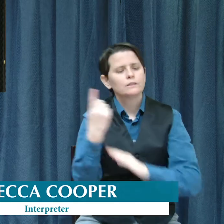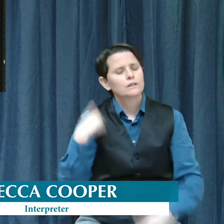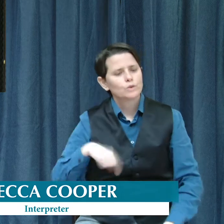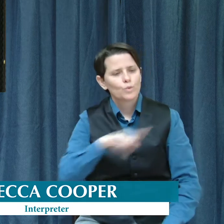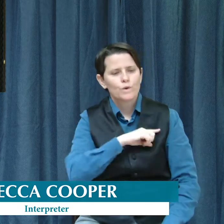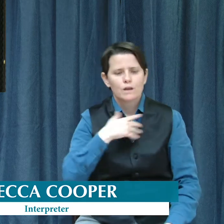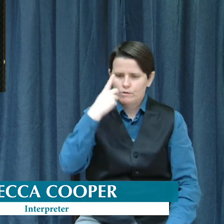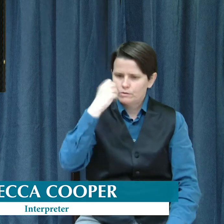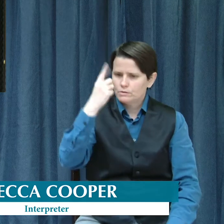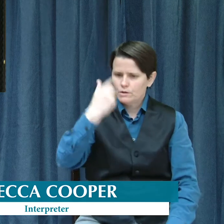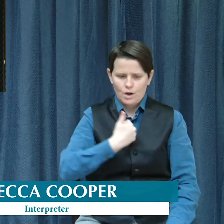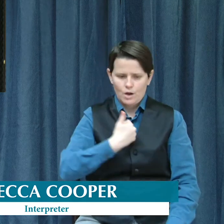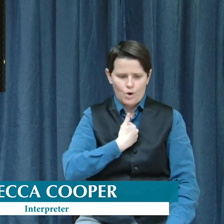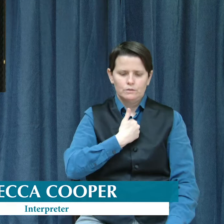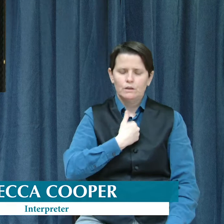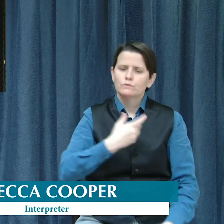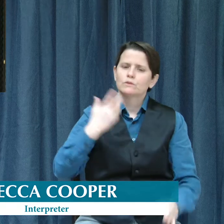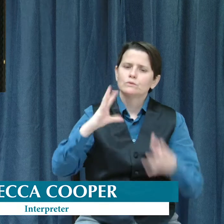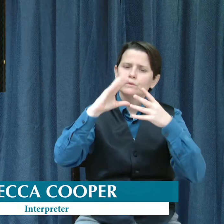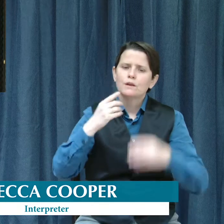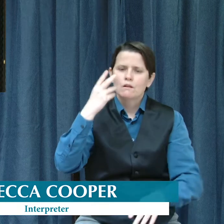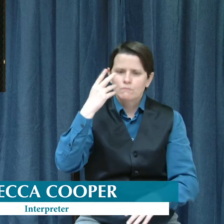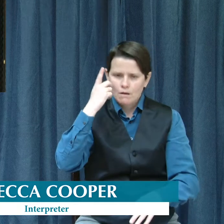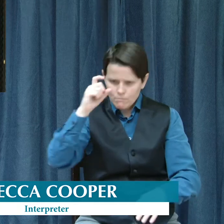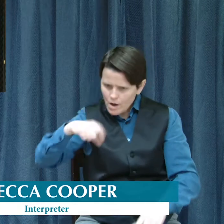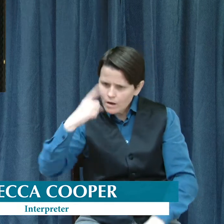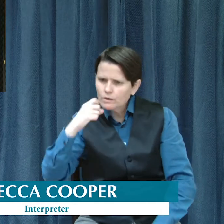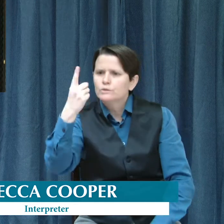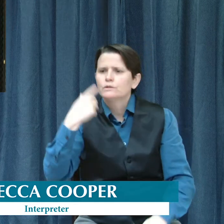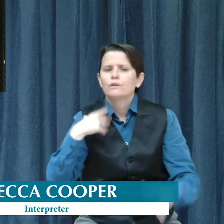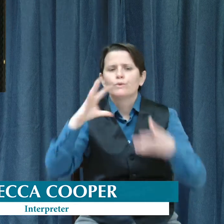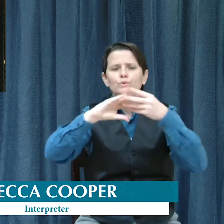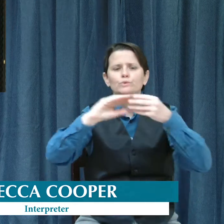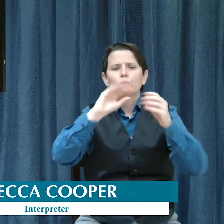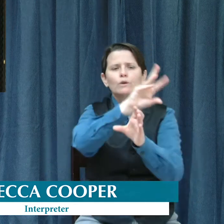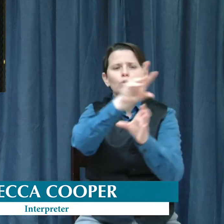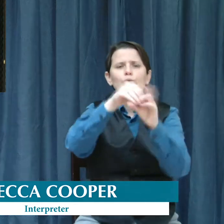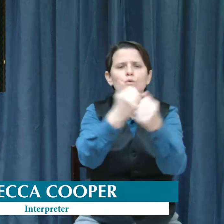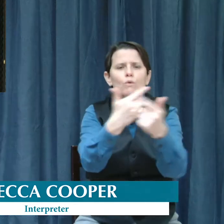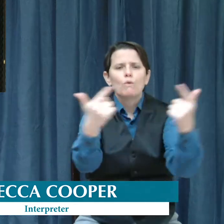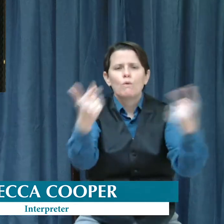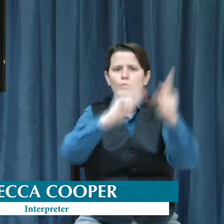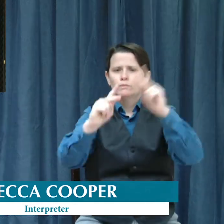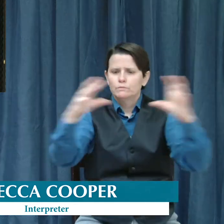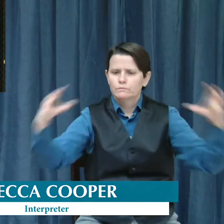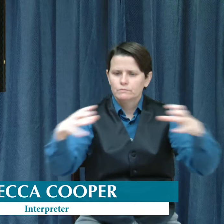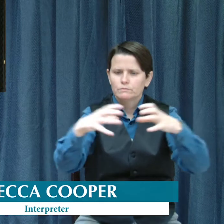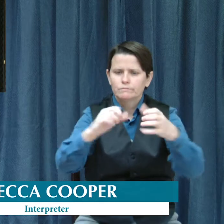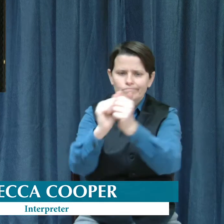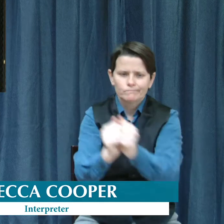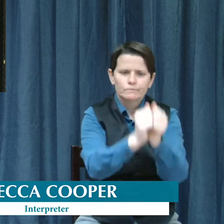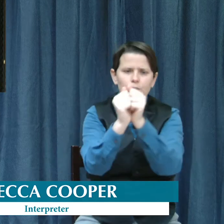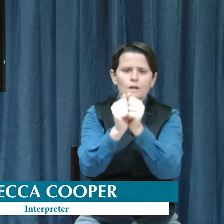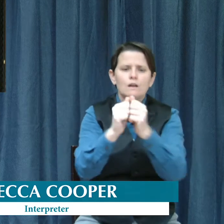story must include all of us. Black History Month cultivates the past, throws light